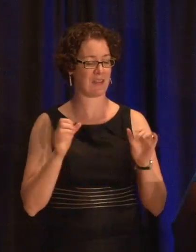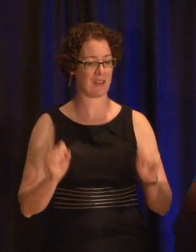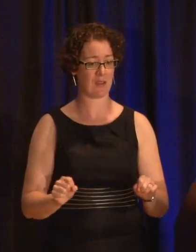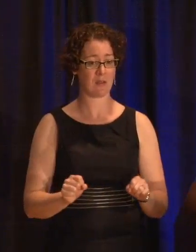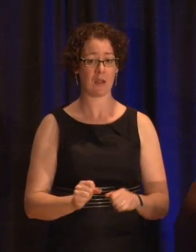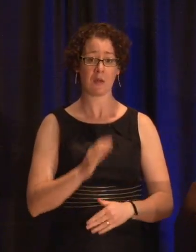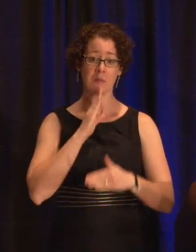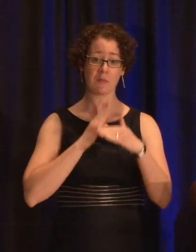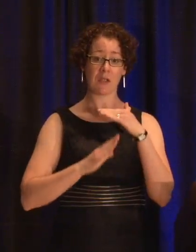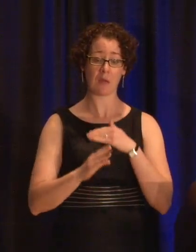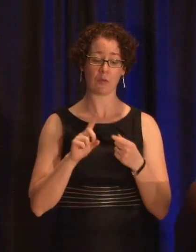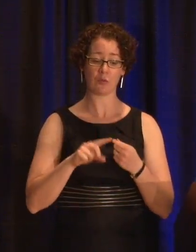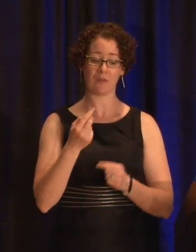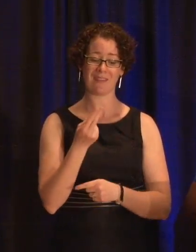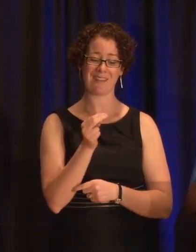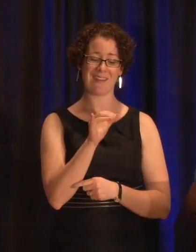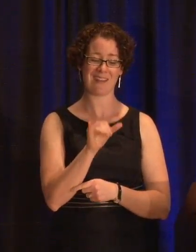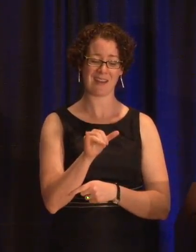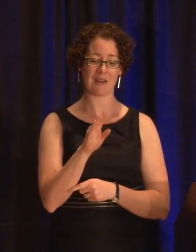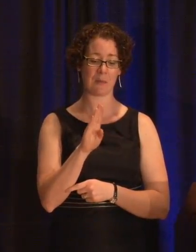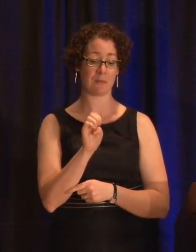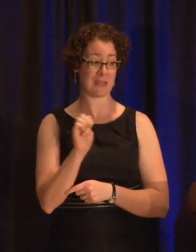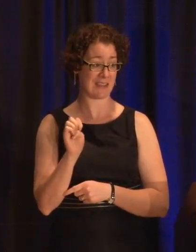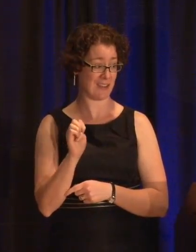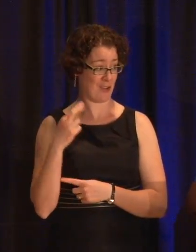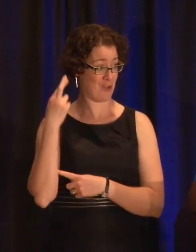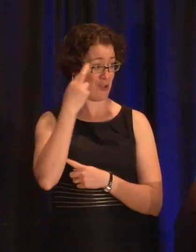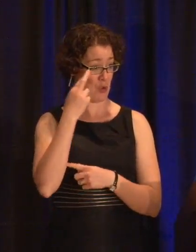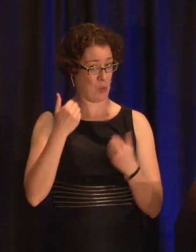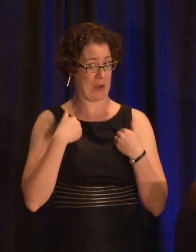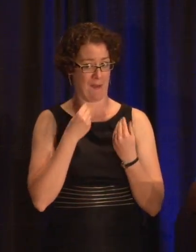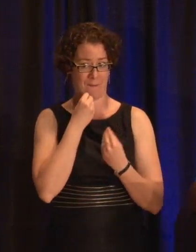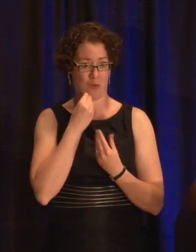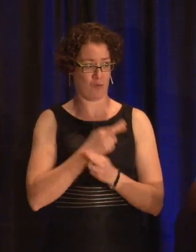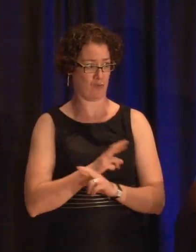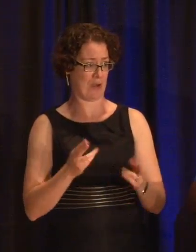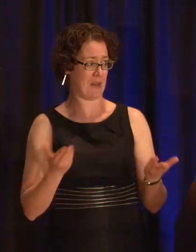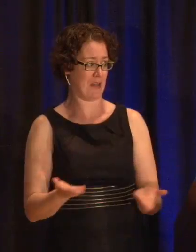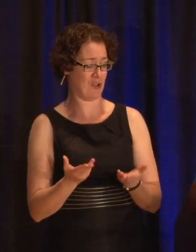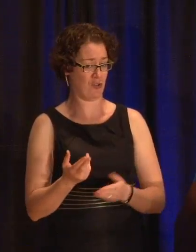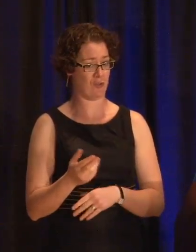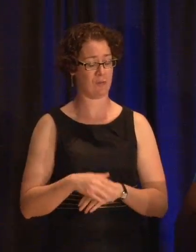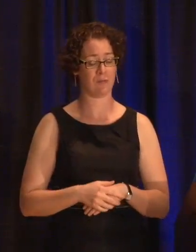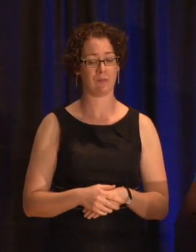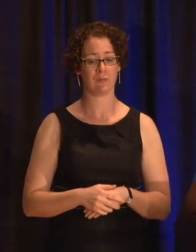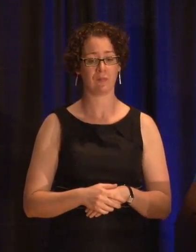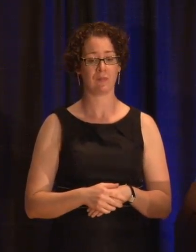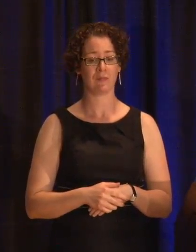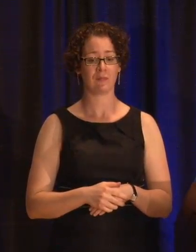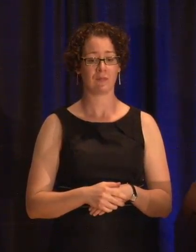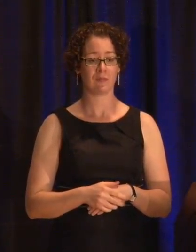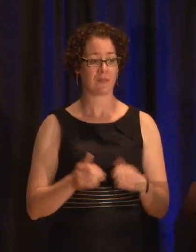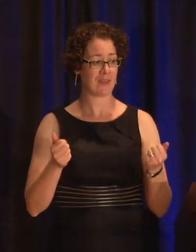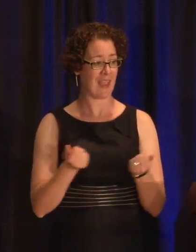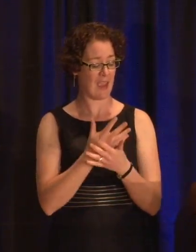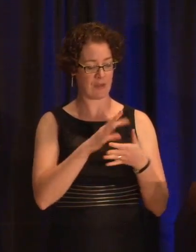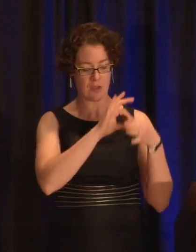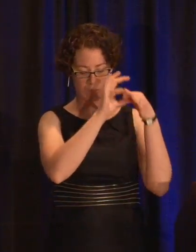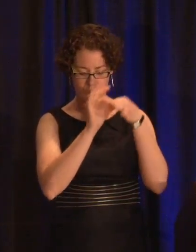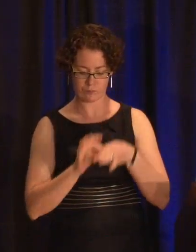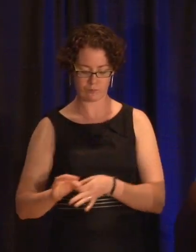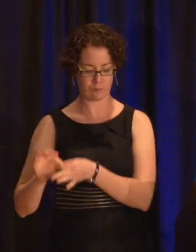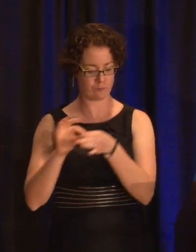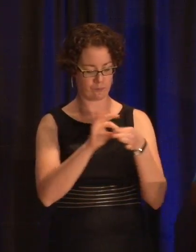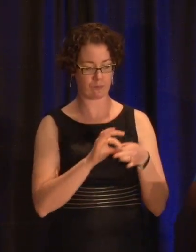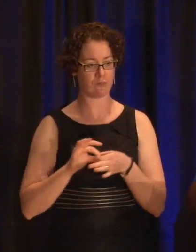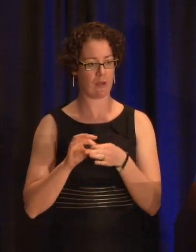humble towards the honeybee, for they're one of the main reasons you have food on your plates. Everything is interconnected, and everything